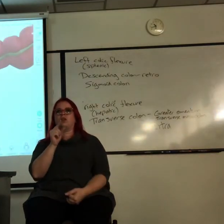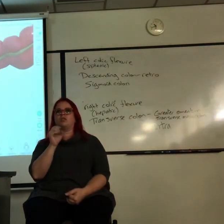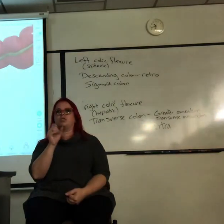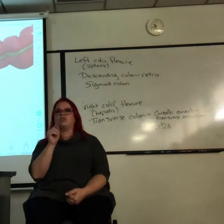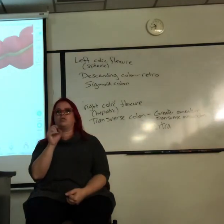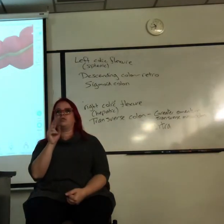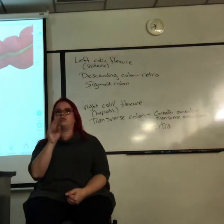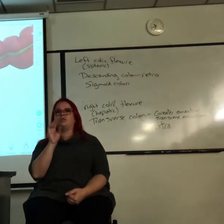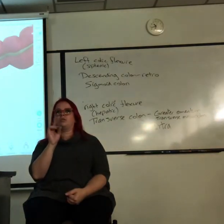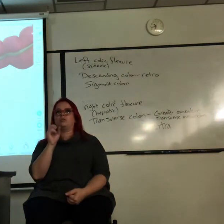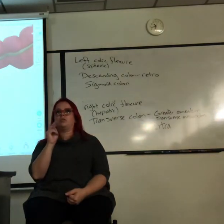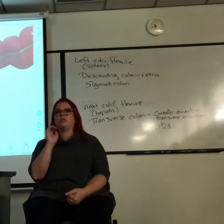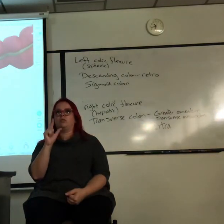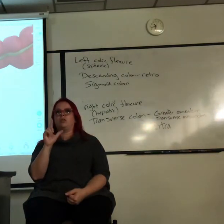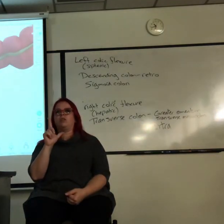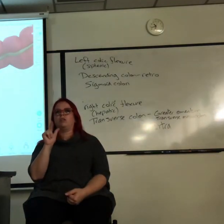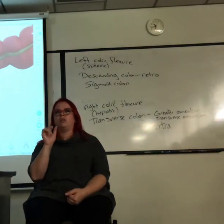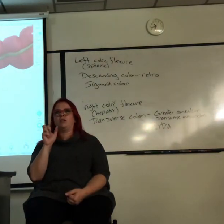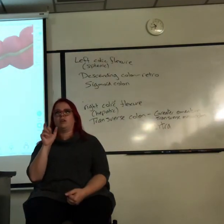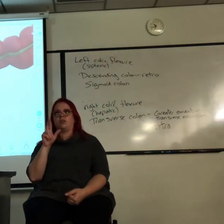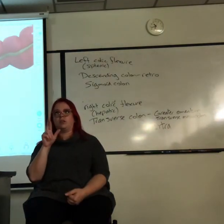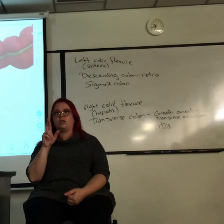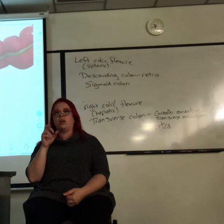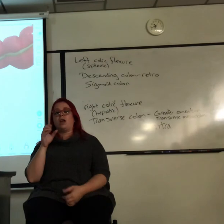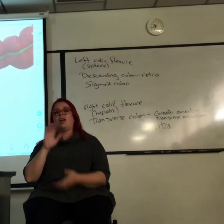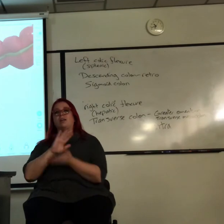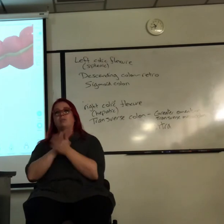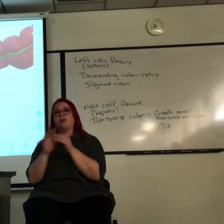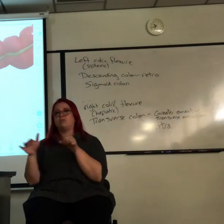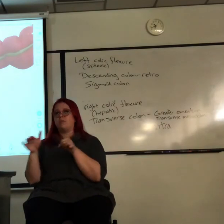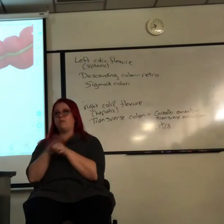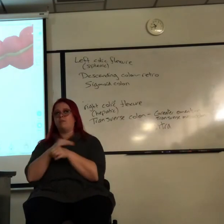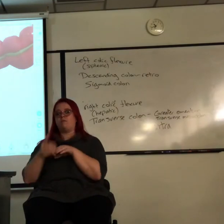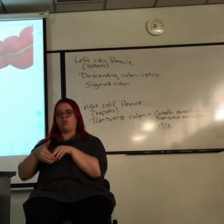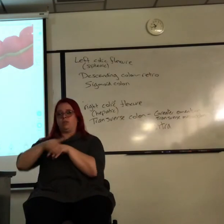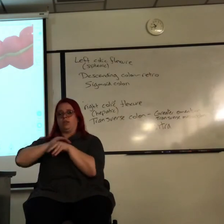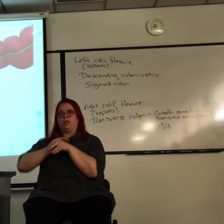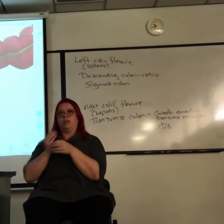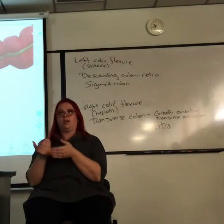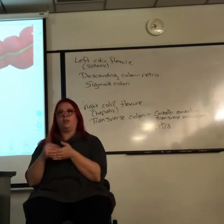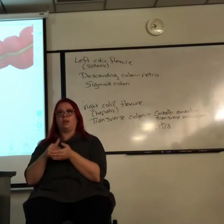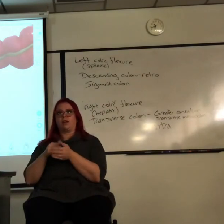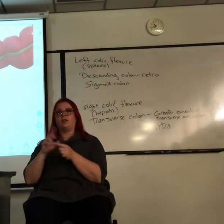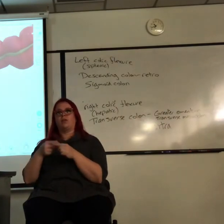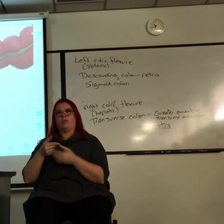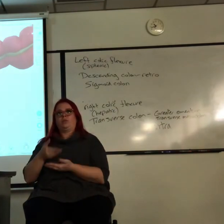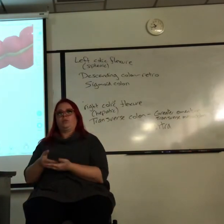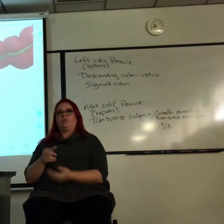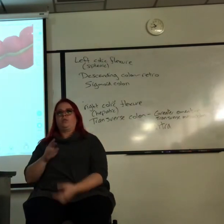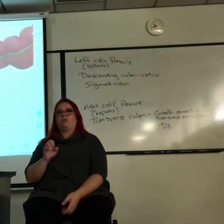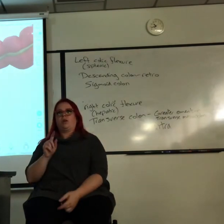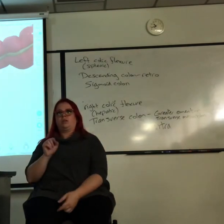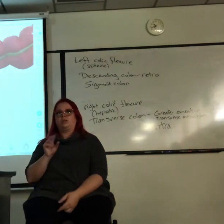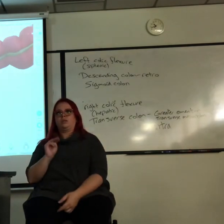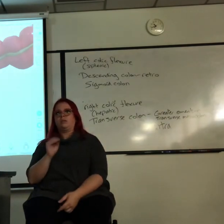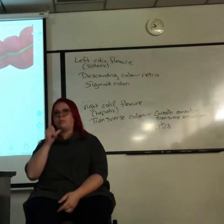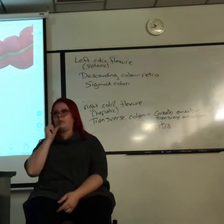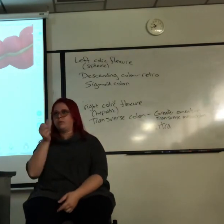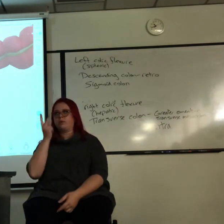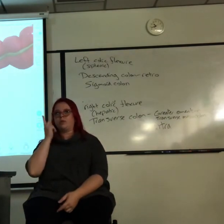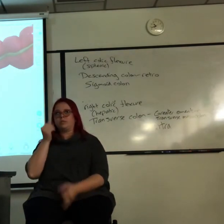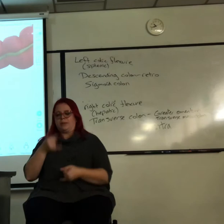is fully restored as a full layer at the rectum. That's why you don't see it as a thin ribbon. It's fully